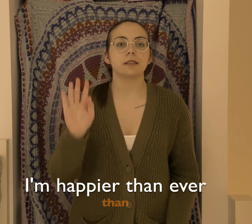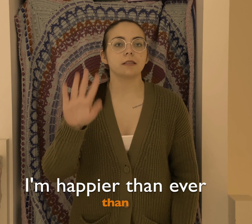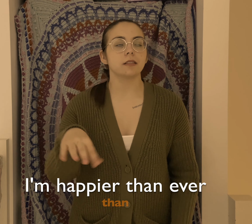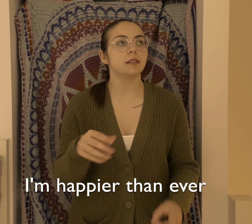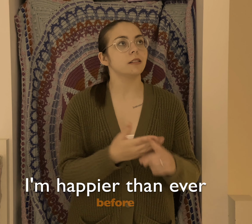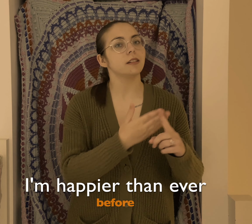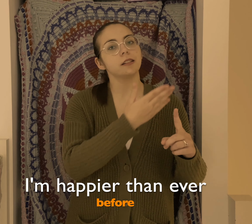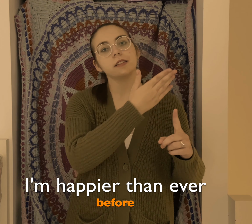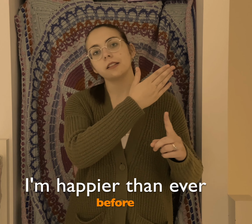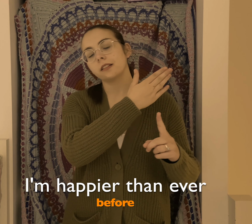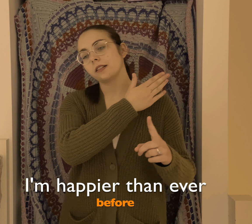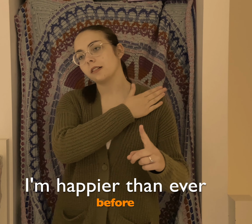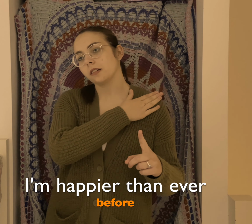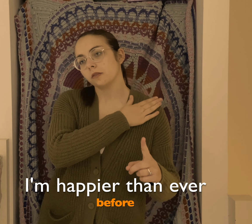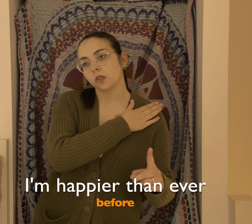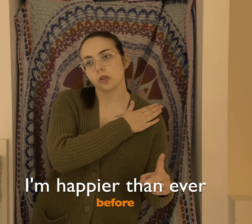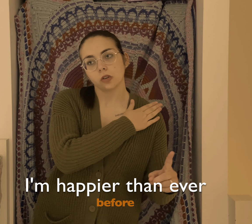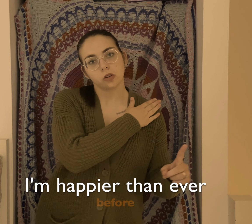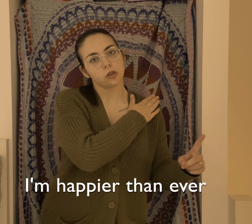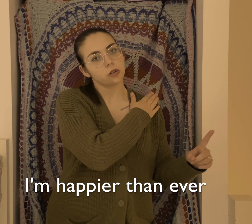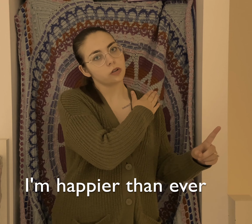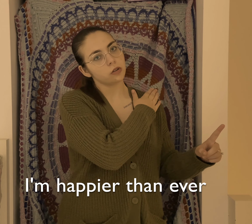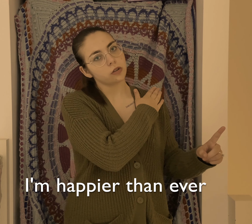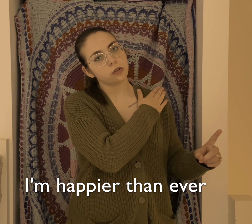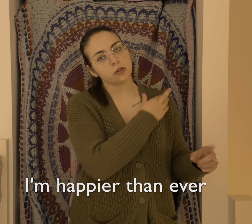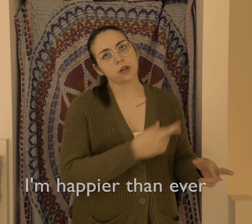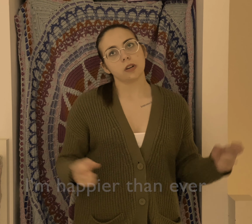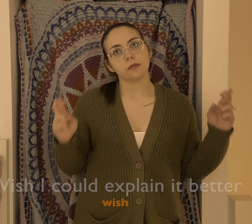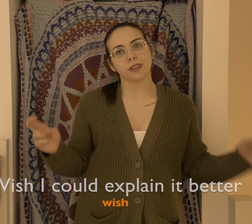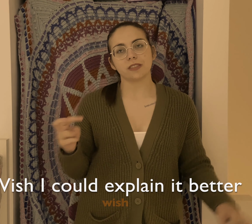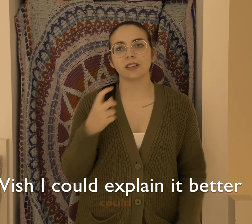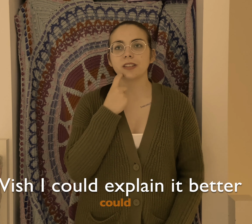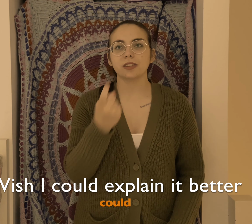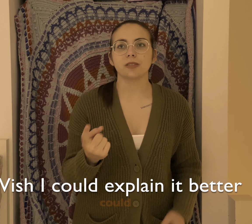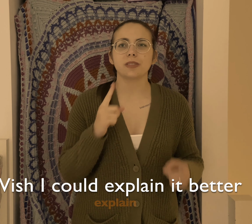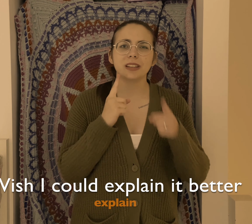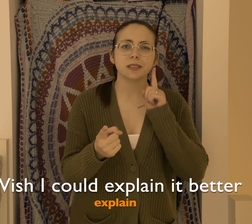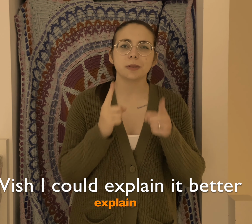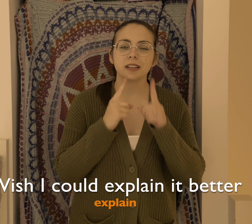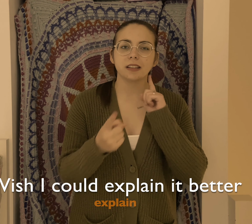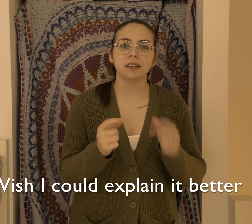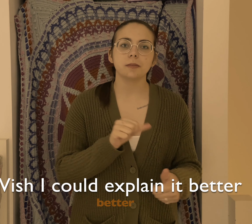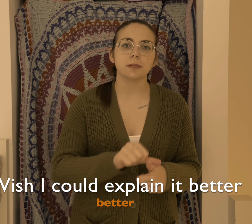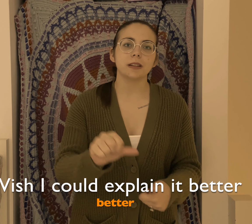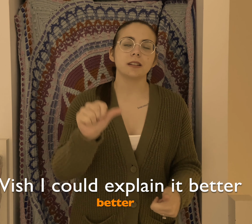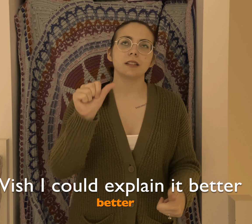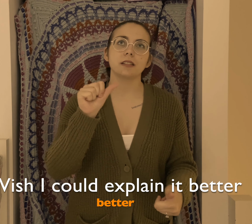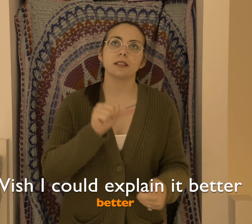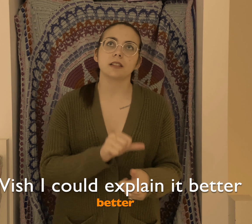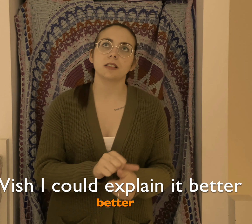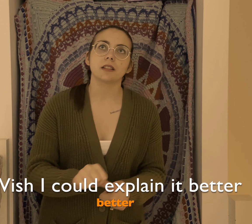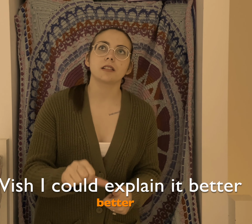than ever Wish I could explain it better